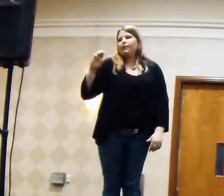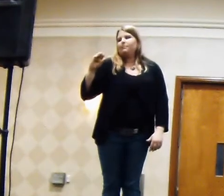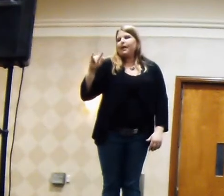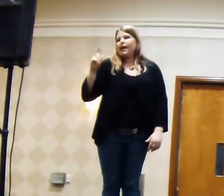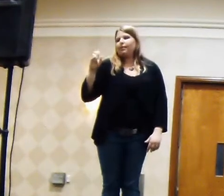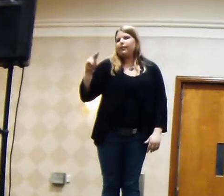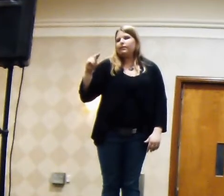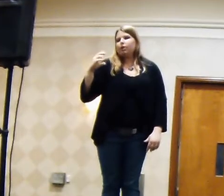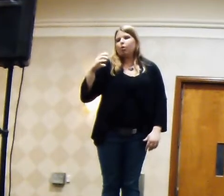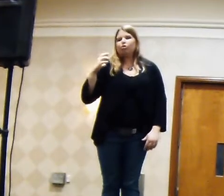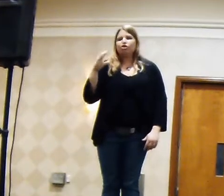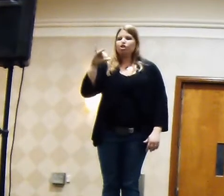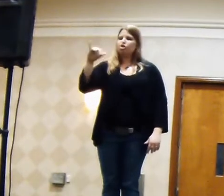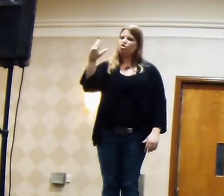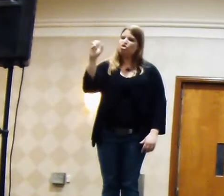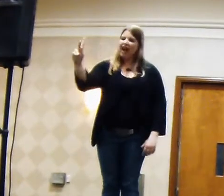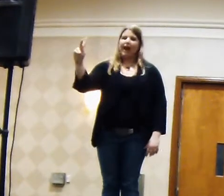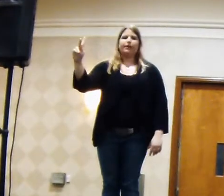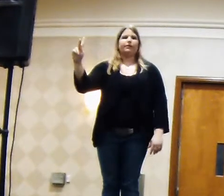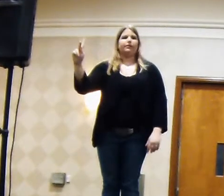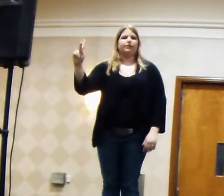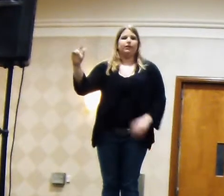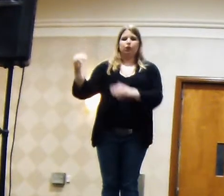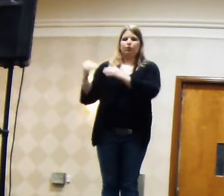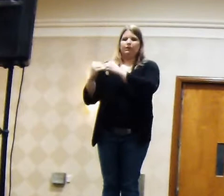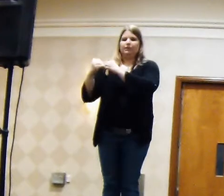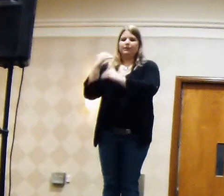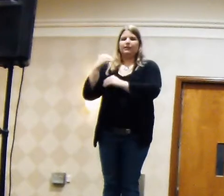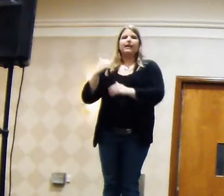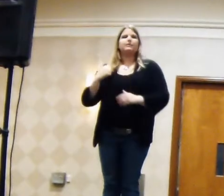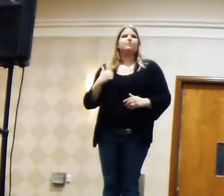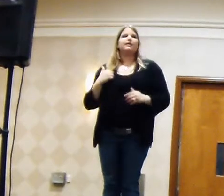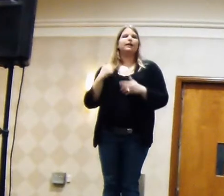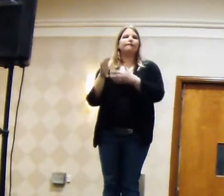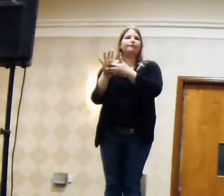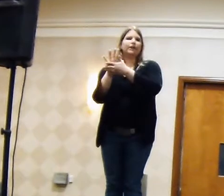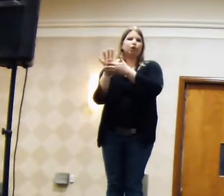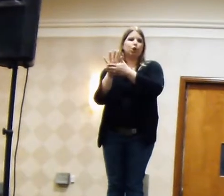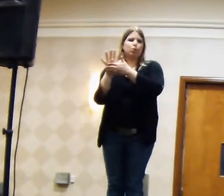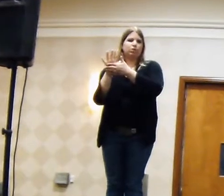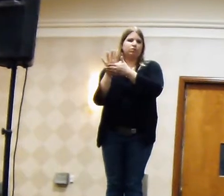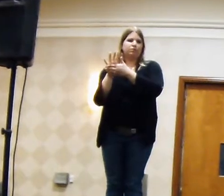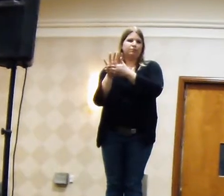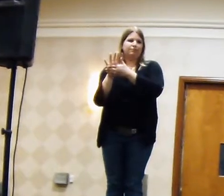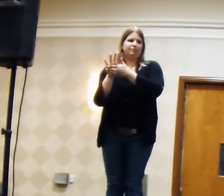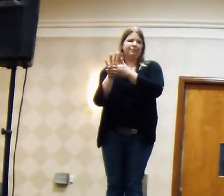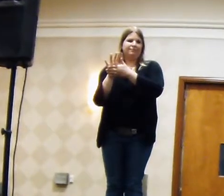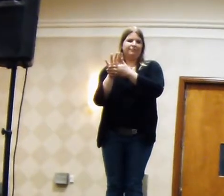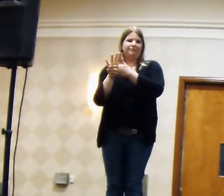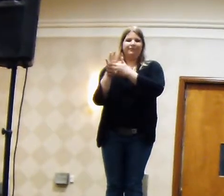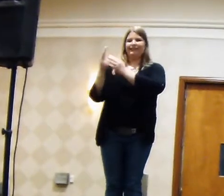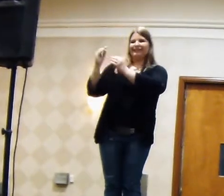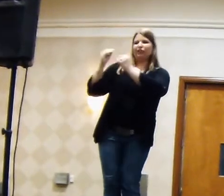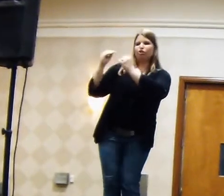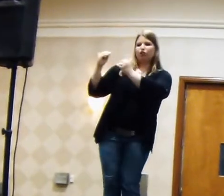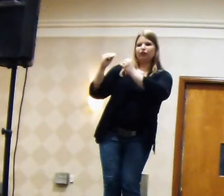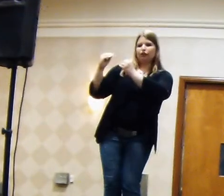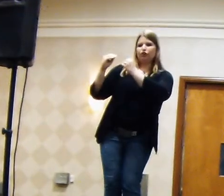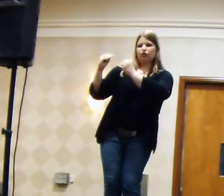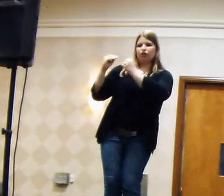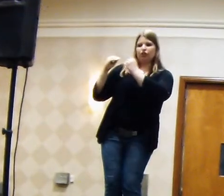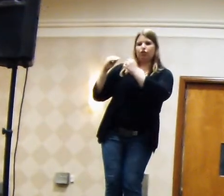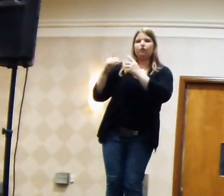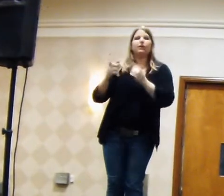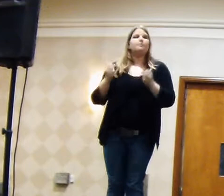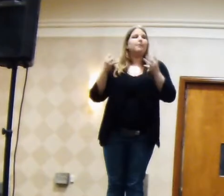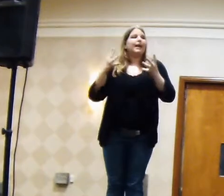all the time, but Jack's the one that, he sent me little videos every single scene and he'd teach me. And then, because a lot of people